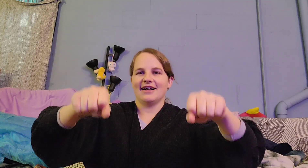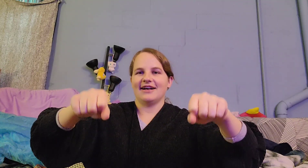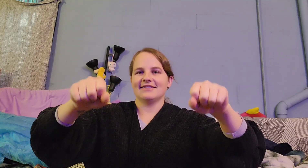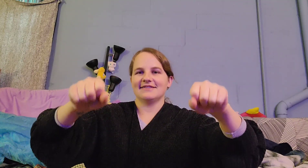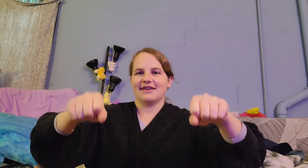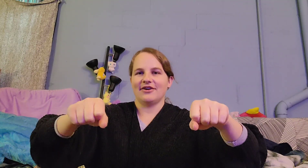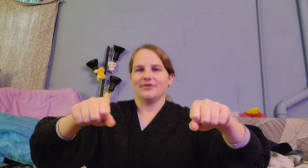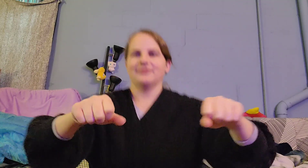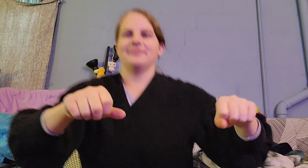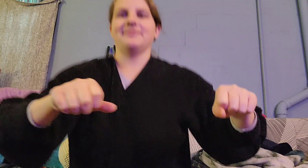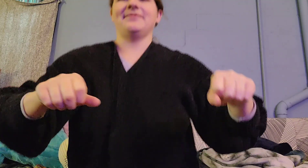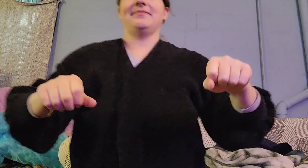Aseyo.